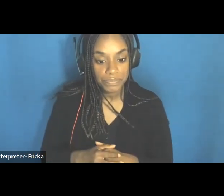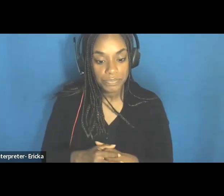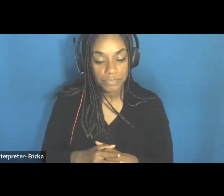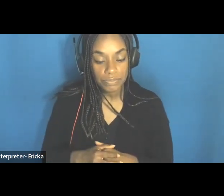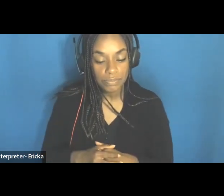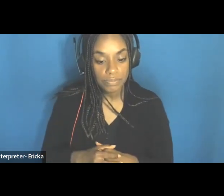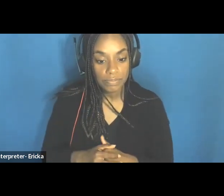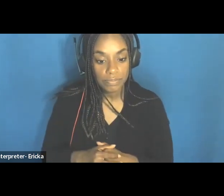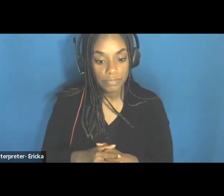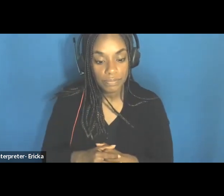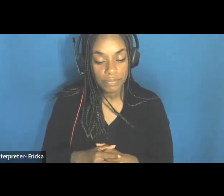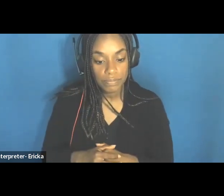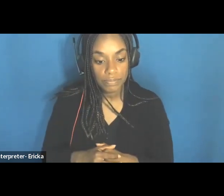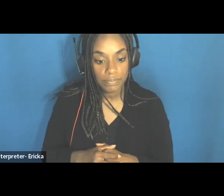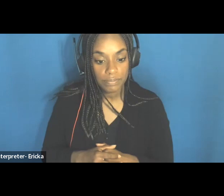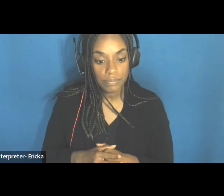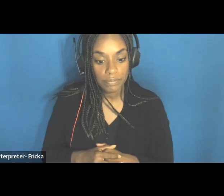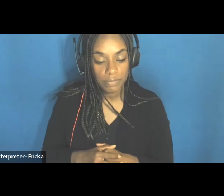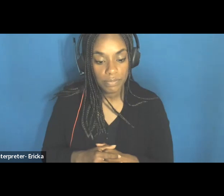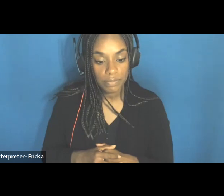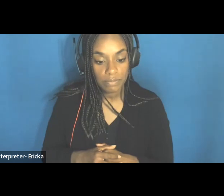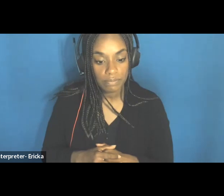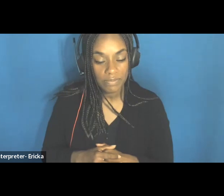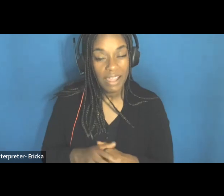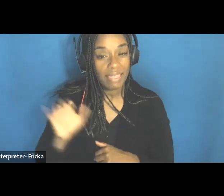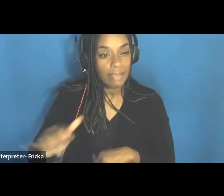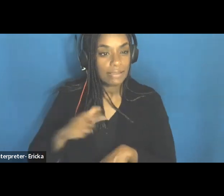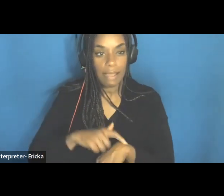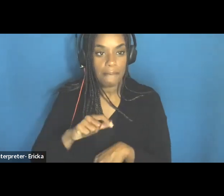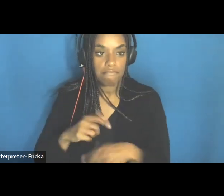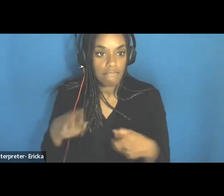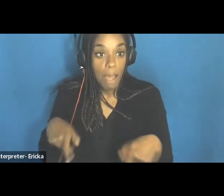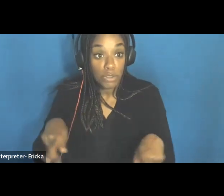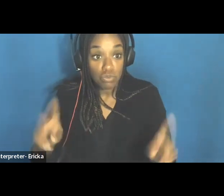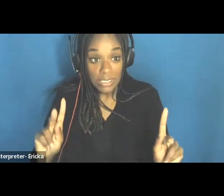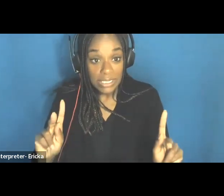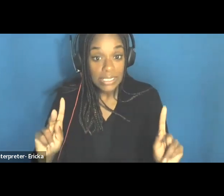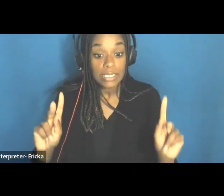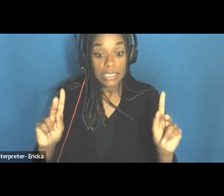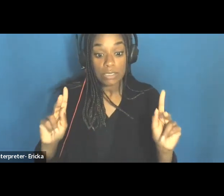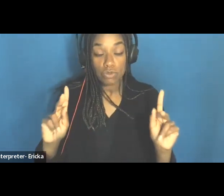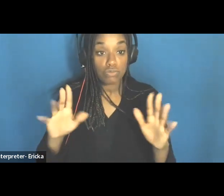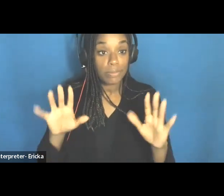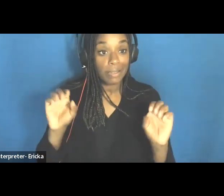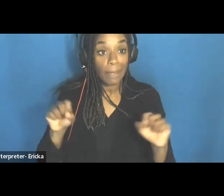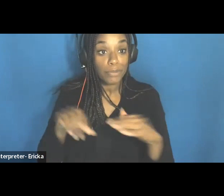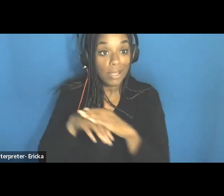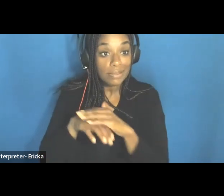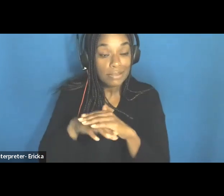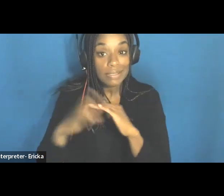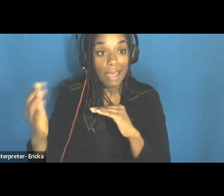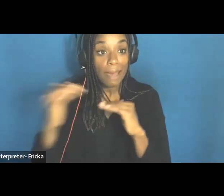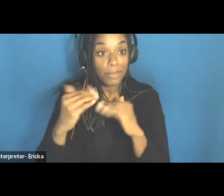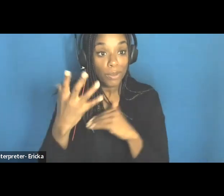situation where I did not have opportunities at that time to accessibly and equitably go to